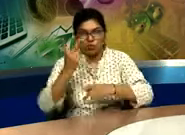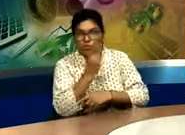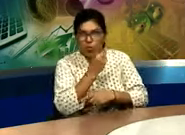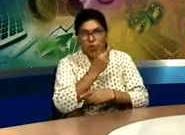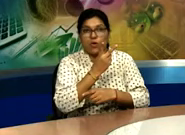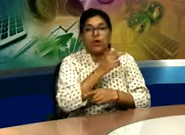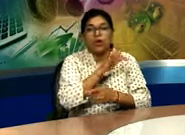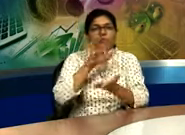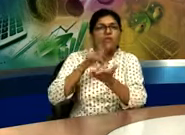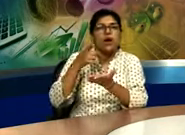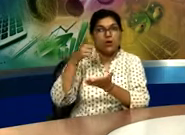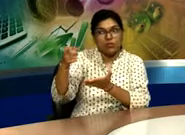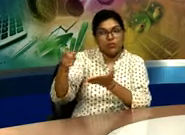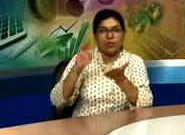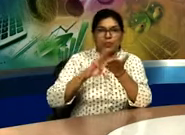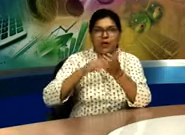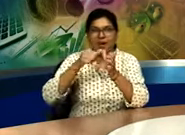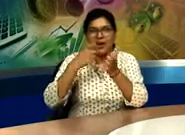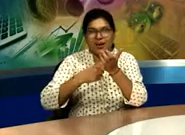both landed on the surface of Mars.